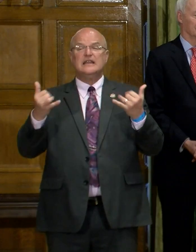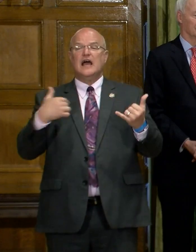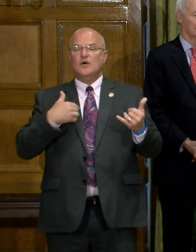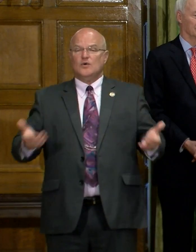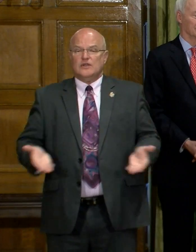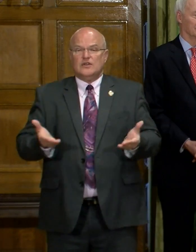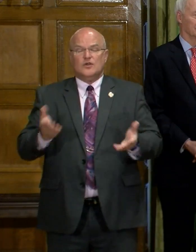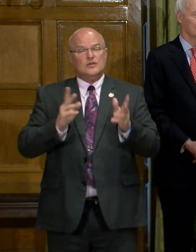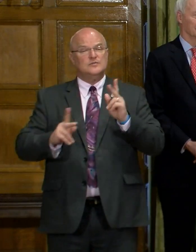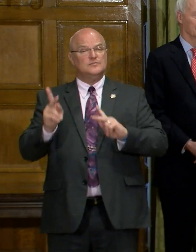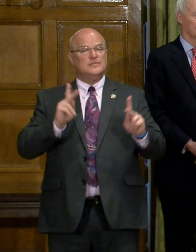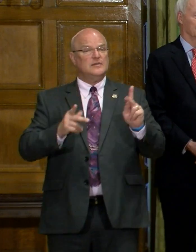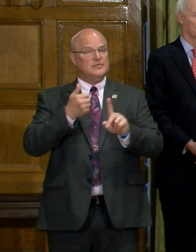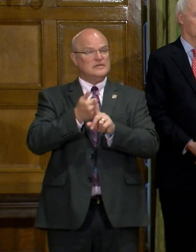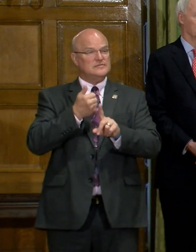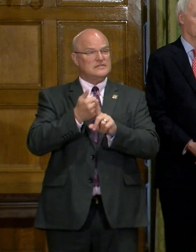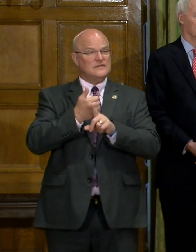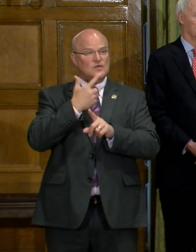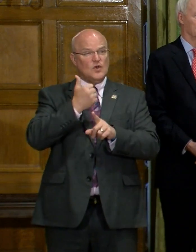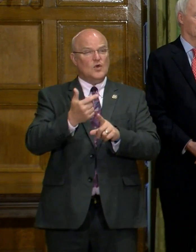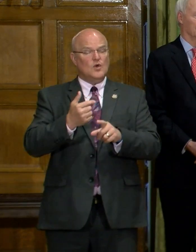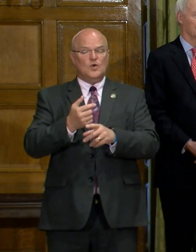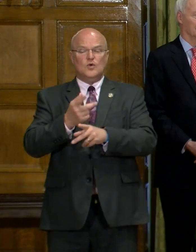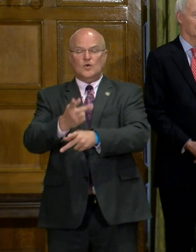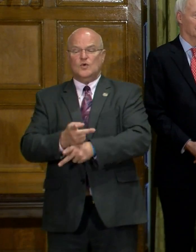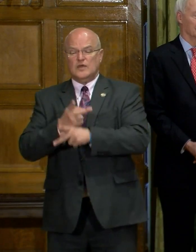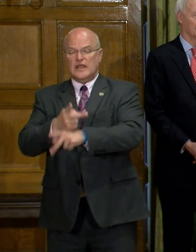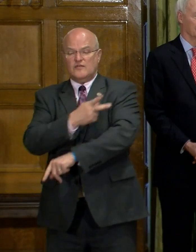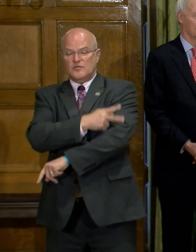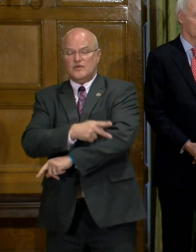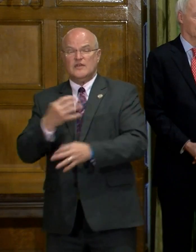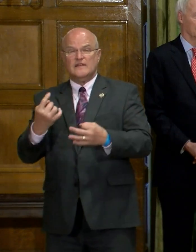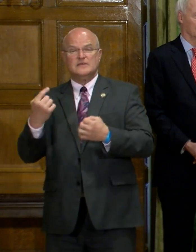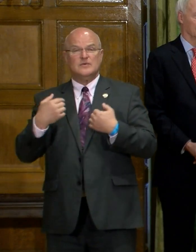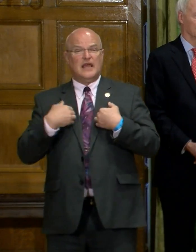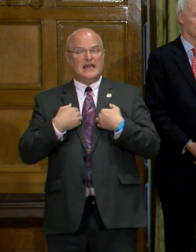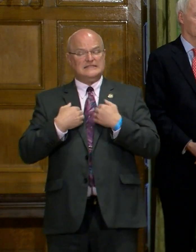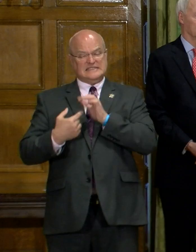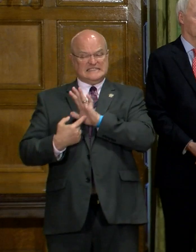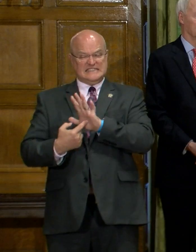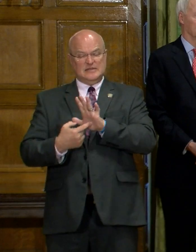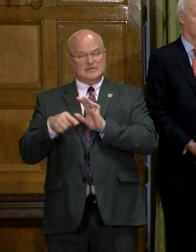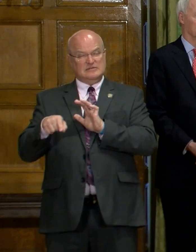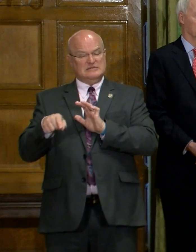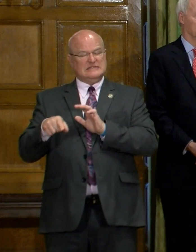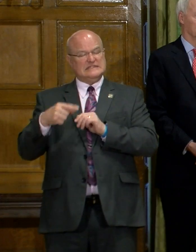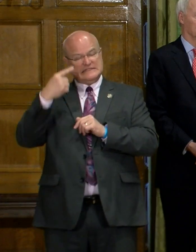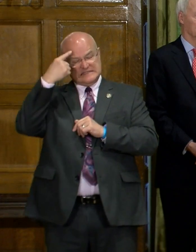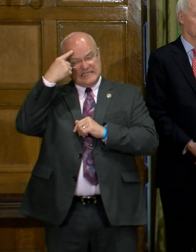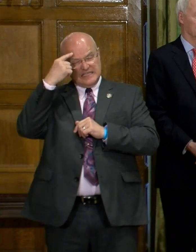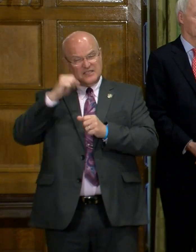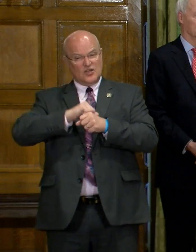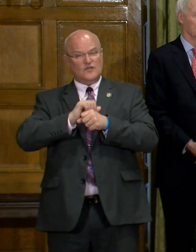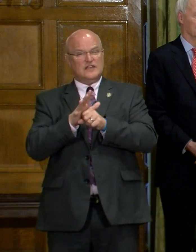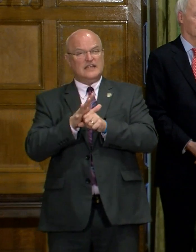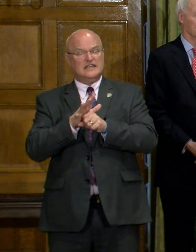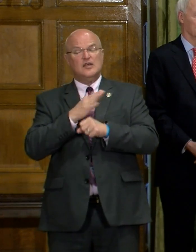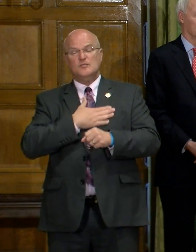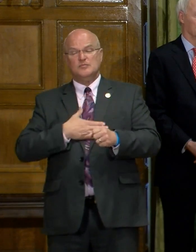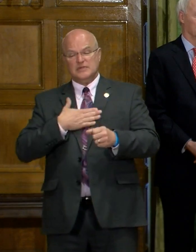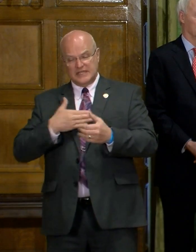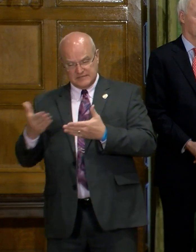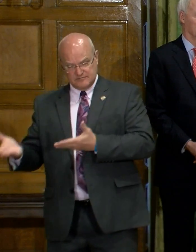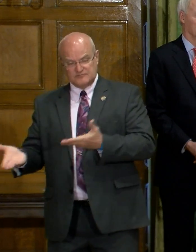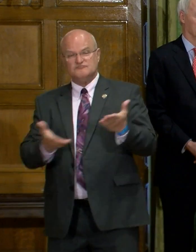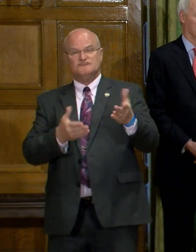want to encourage those who are caring for patients. If you have someone who has symptoms that are consistent with COVID-19, please